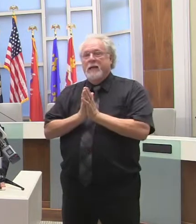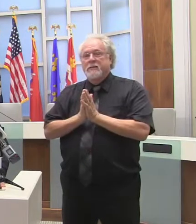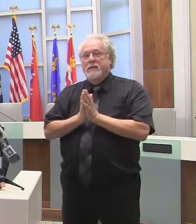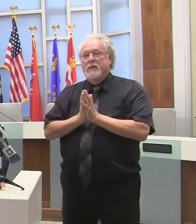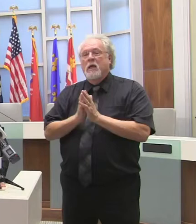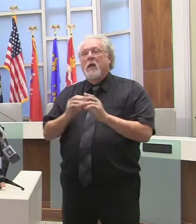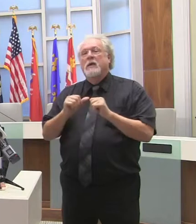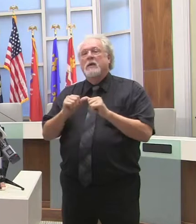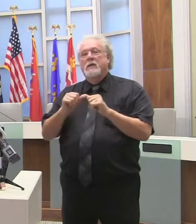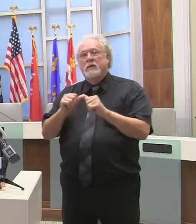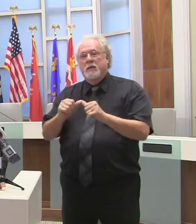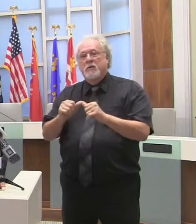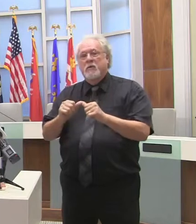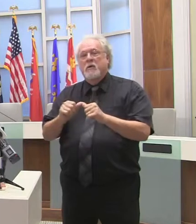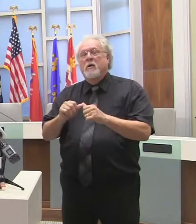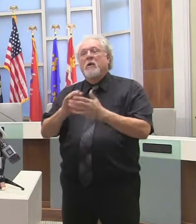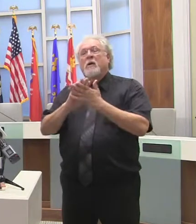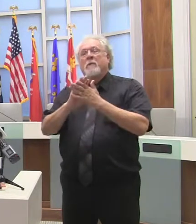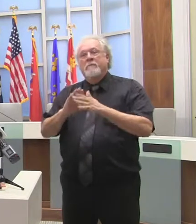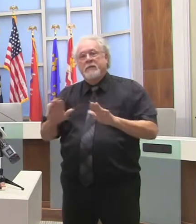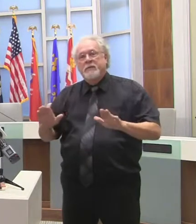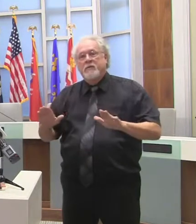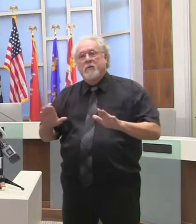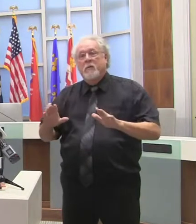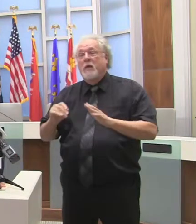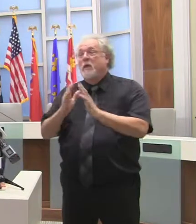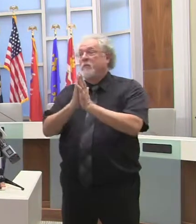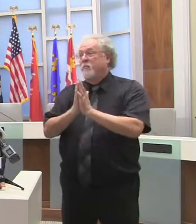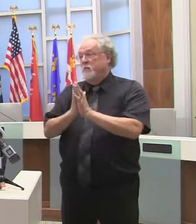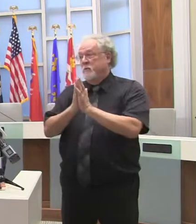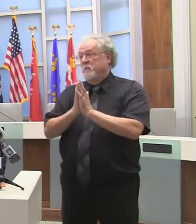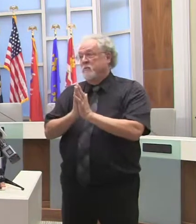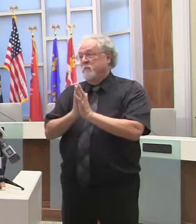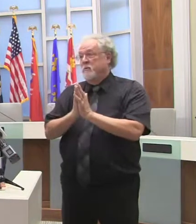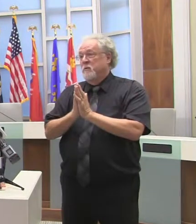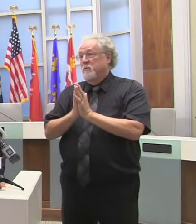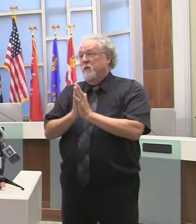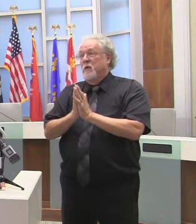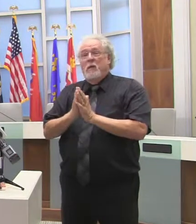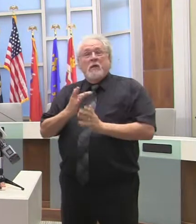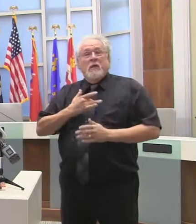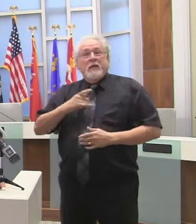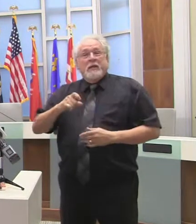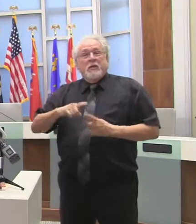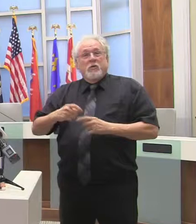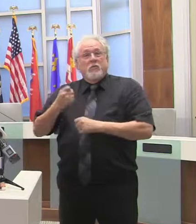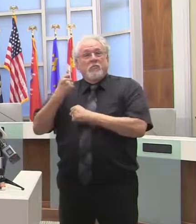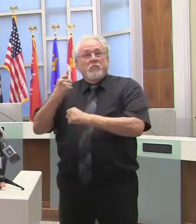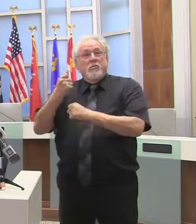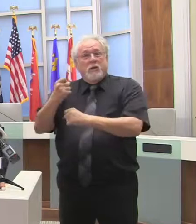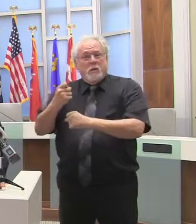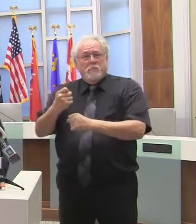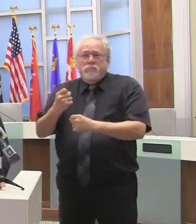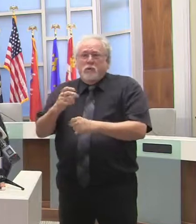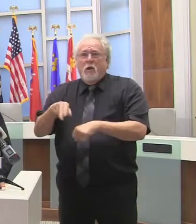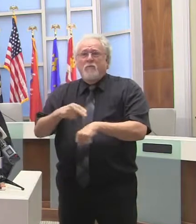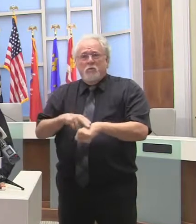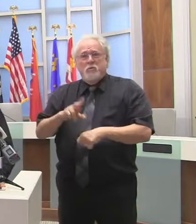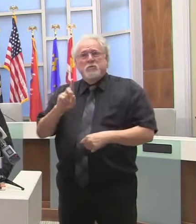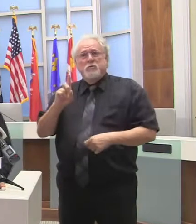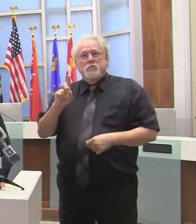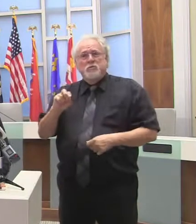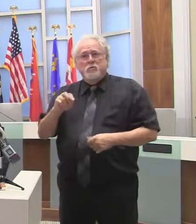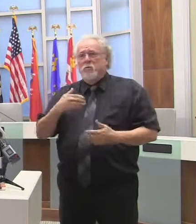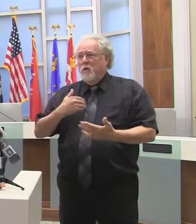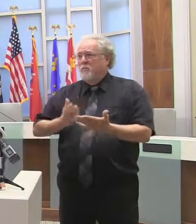you continue to be peaceful and prayerful. If you feel a need to protest, of course, by all